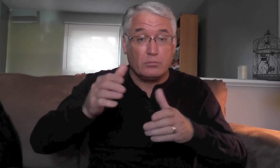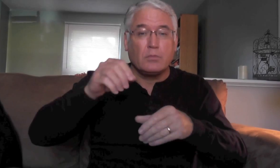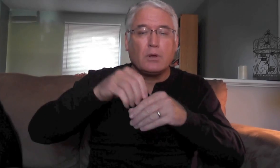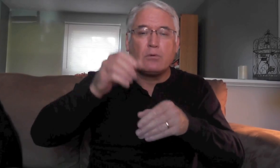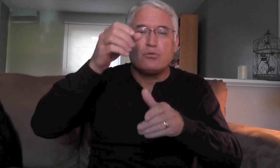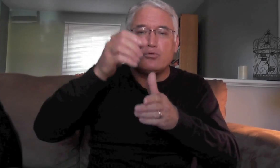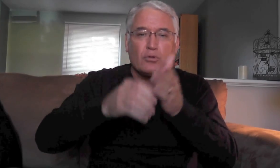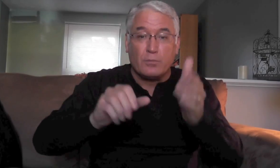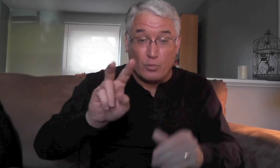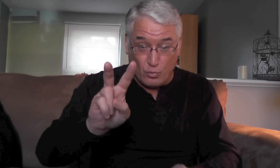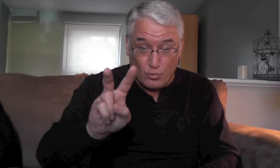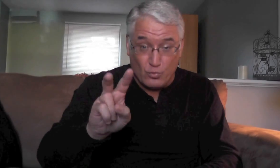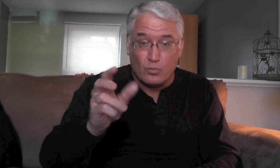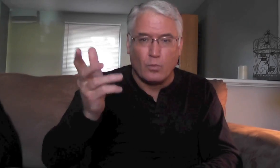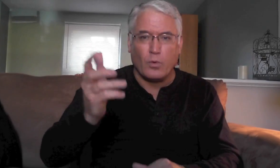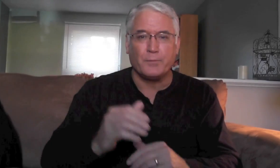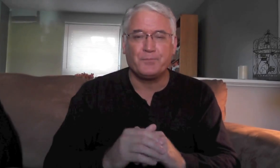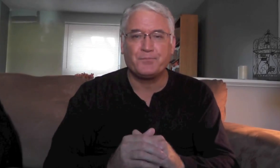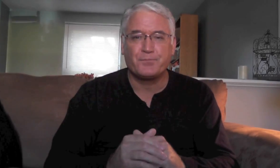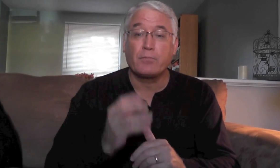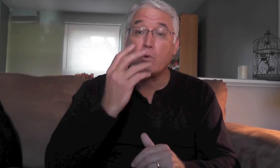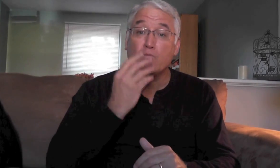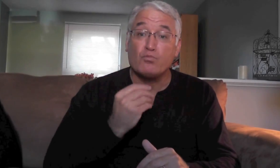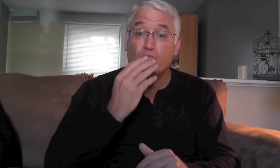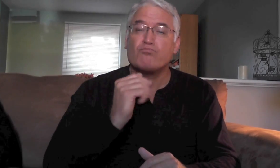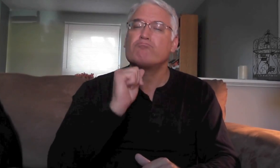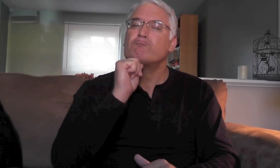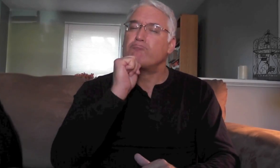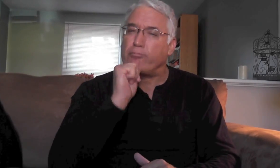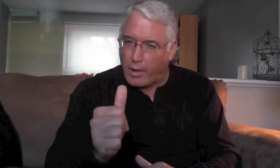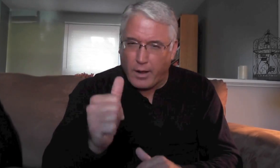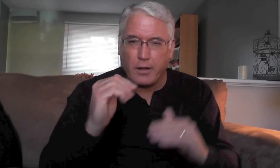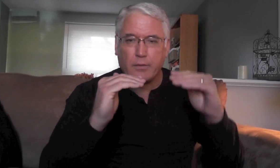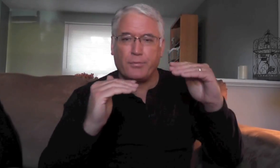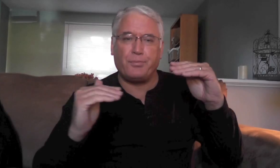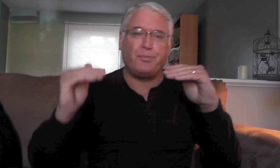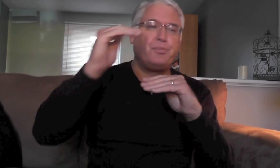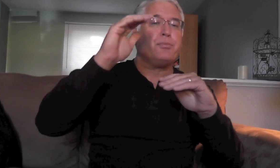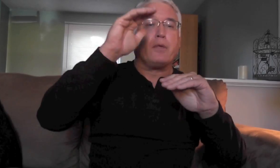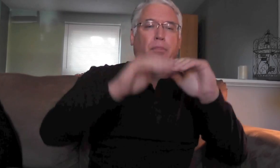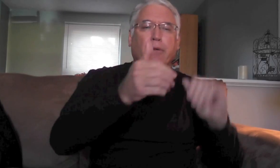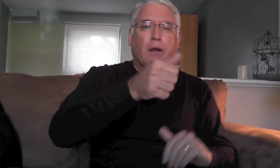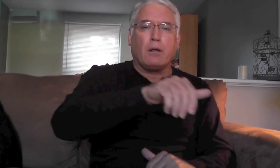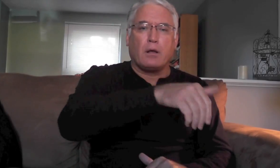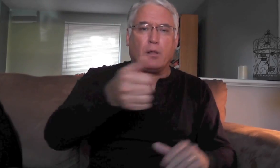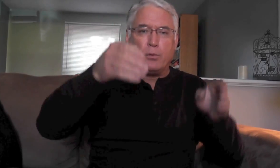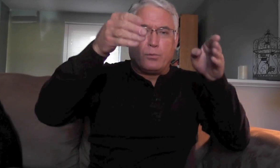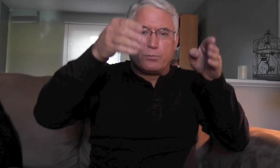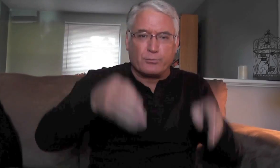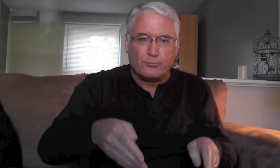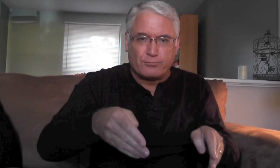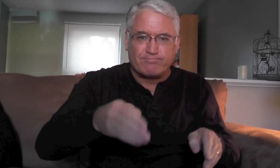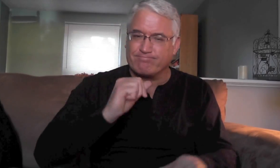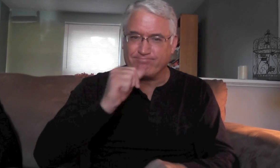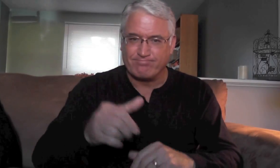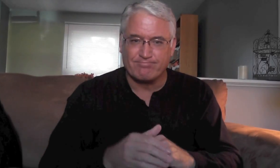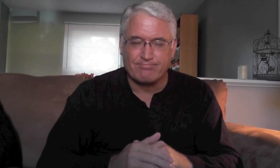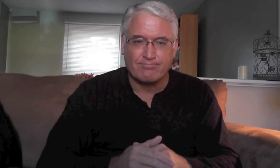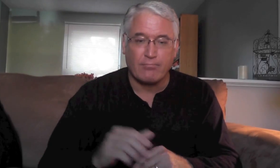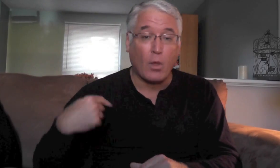2, the Jewish Christians there. Remember that they are not of any higher standard than any other